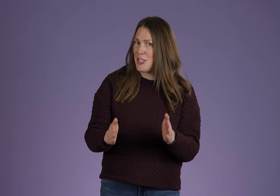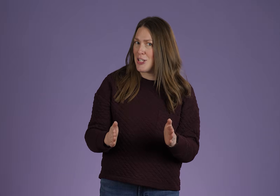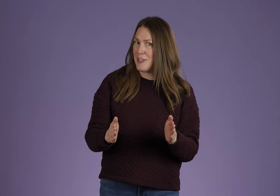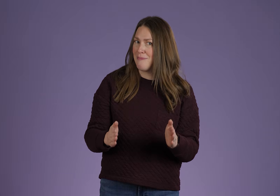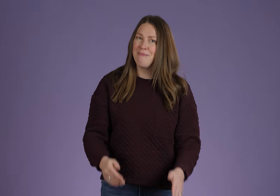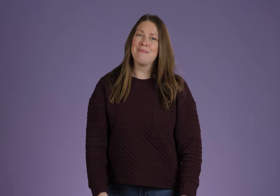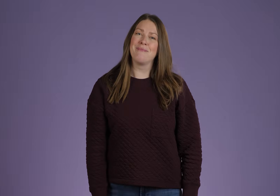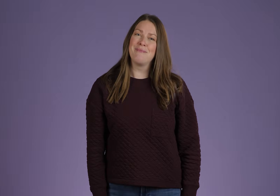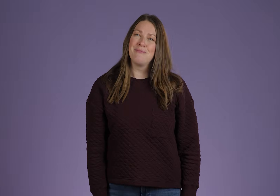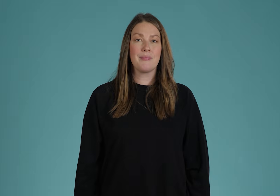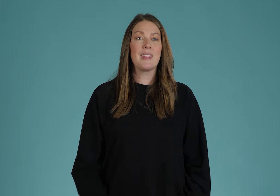Mathematician.